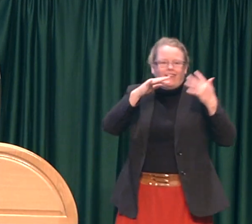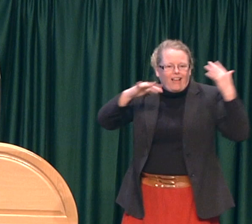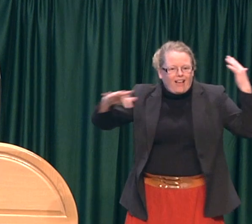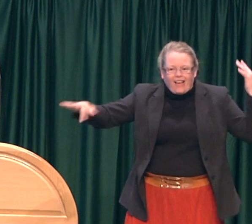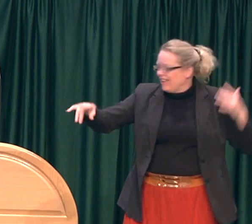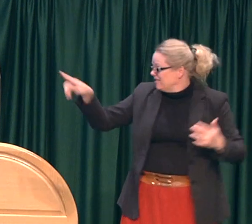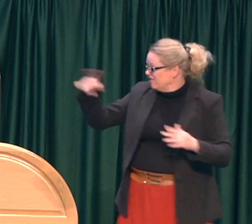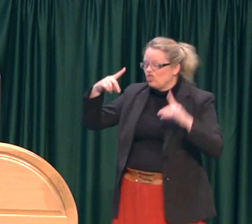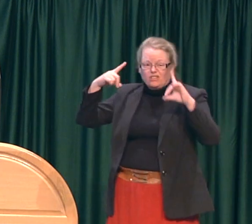explanation,